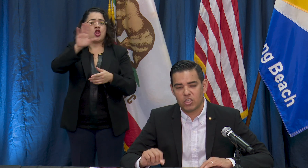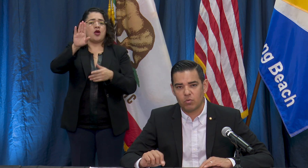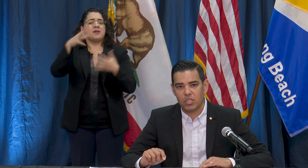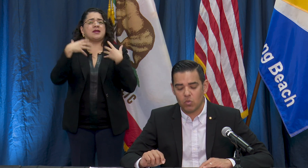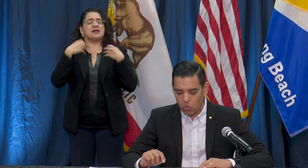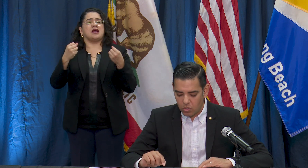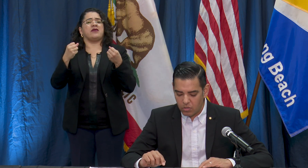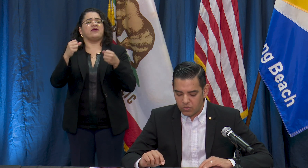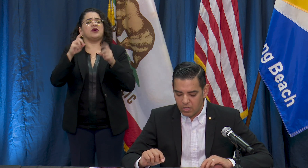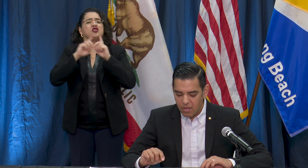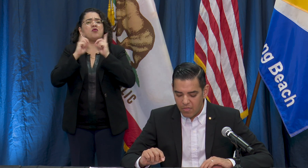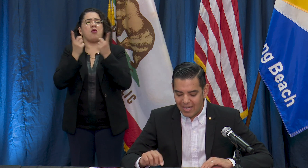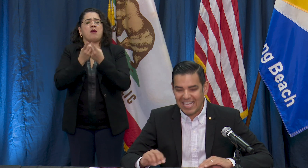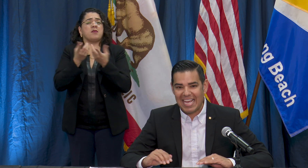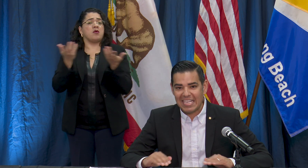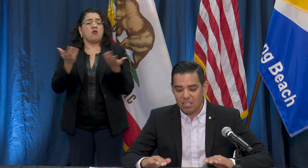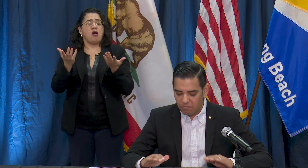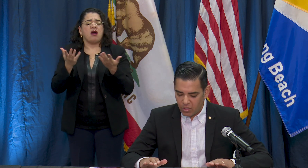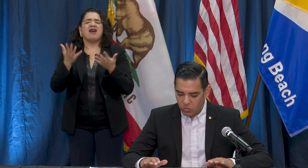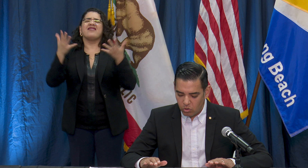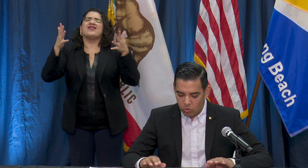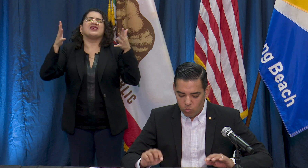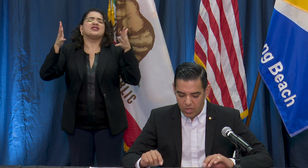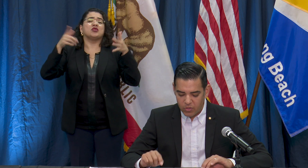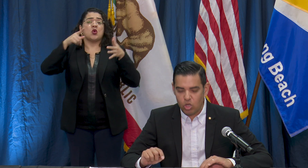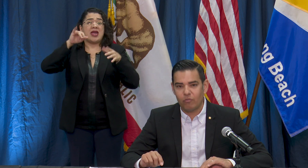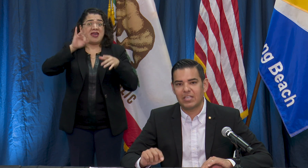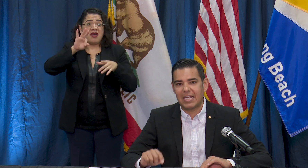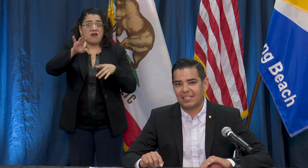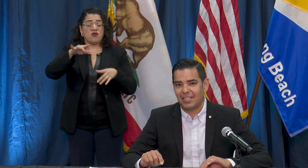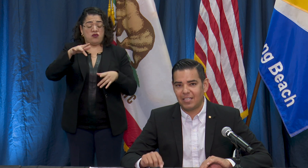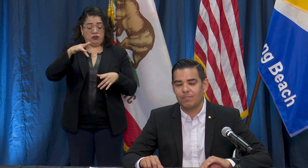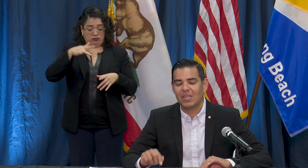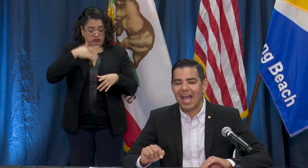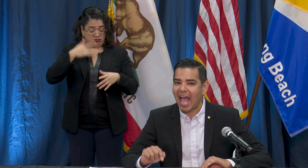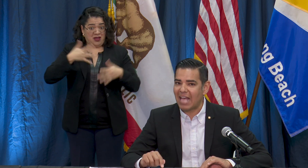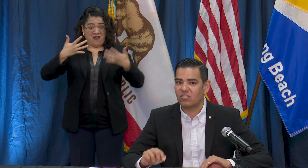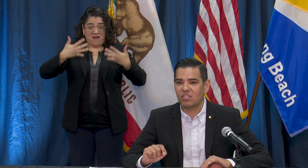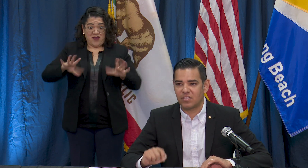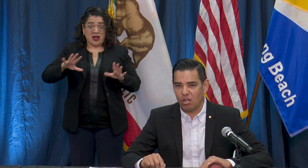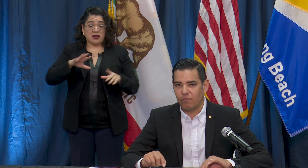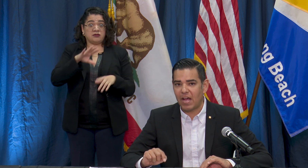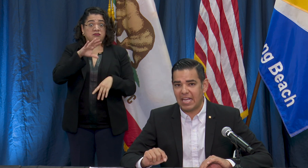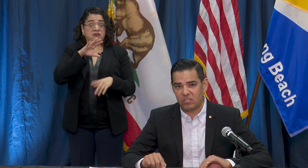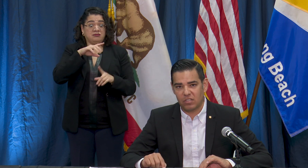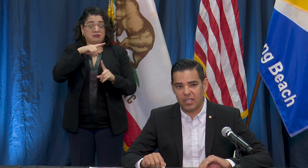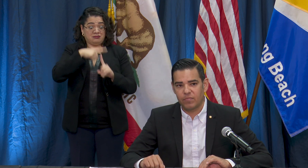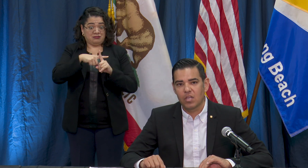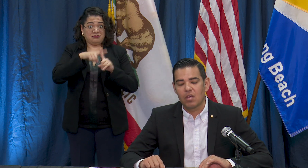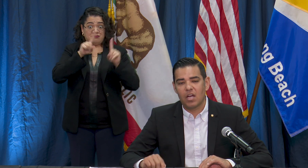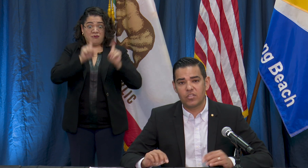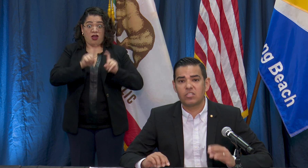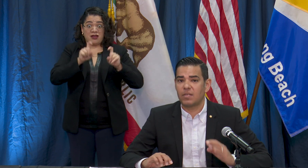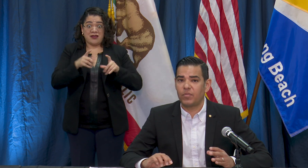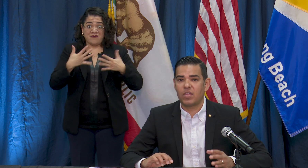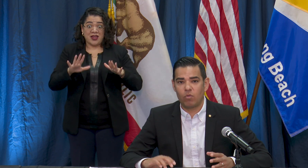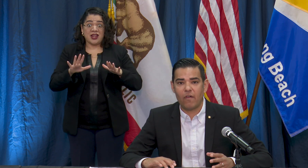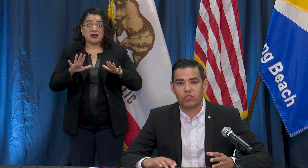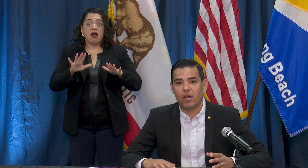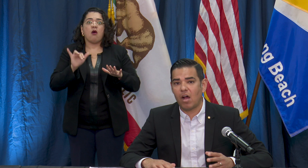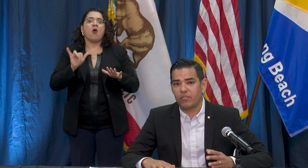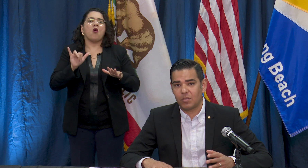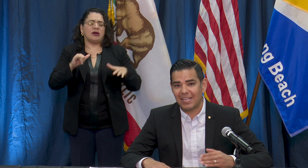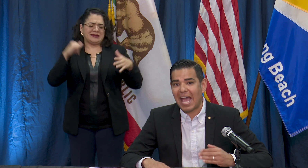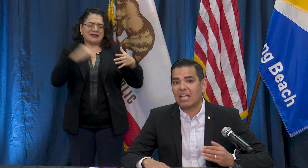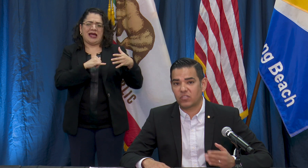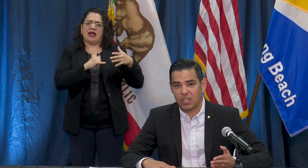be issuing new orders that any individual with COVID-19 has to self-isolate. This is something that we have